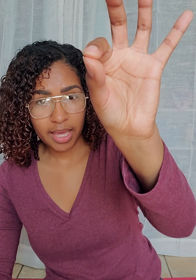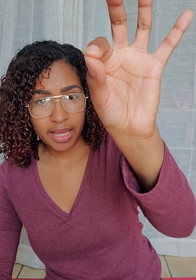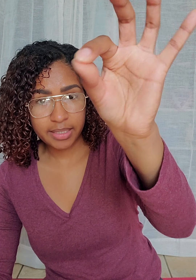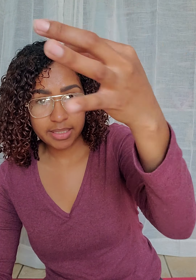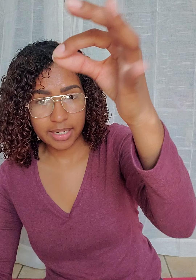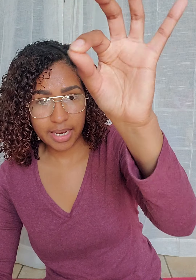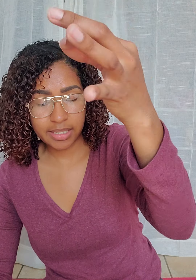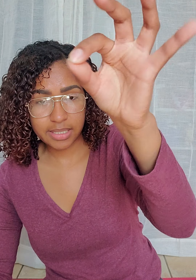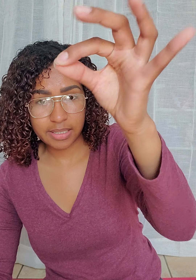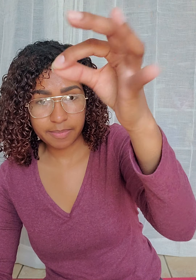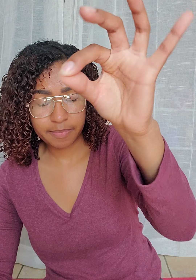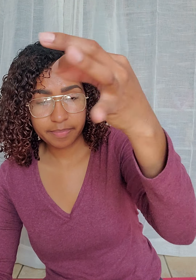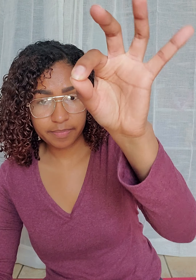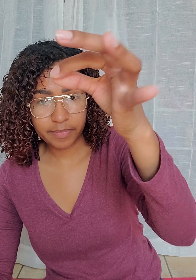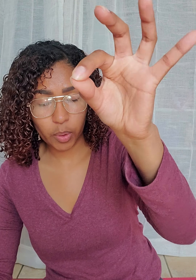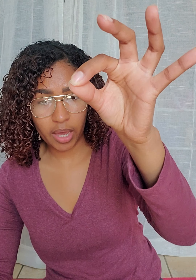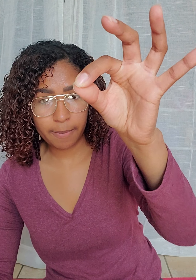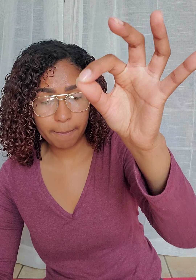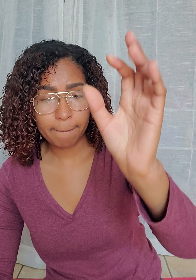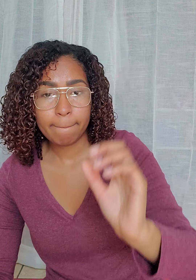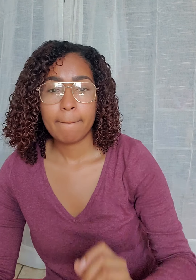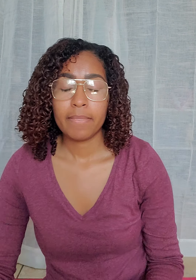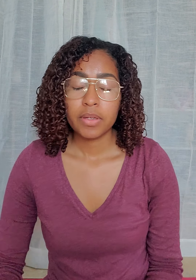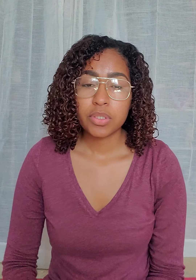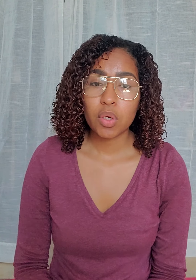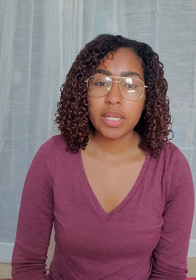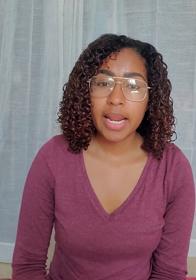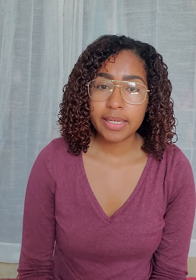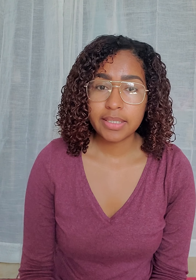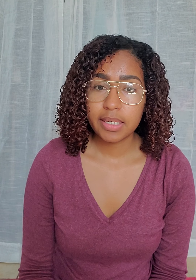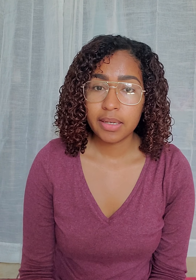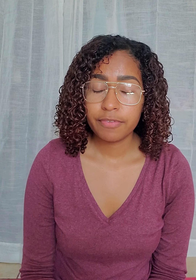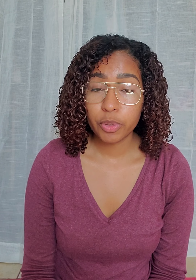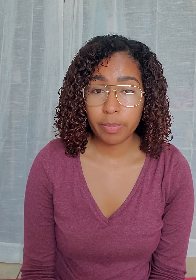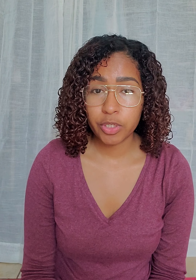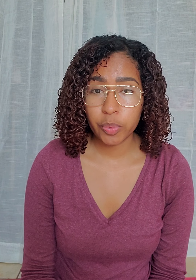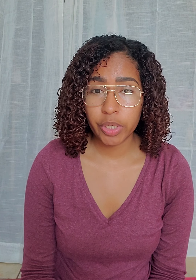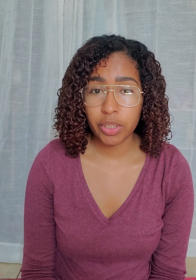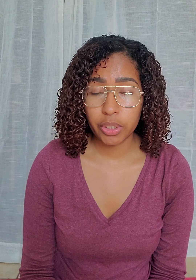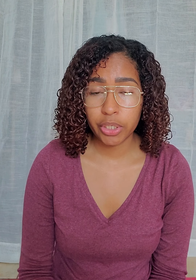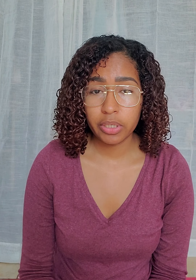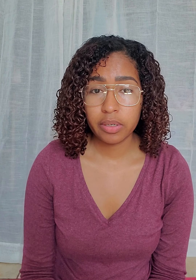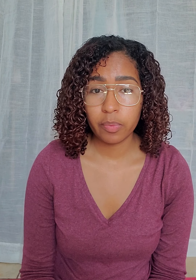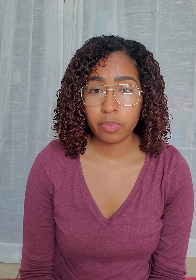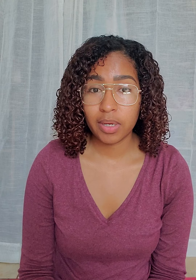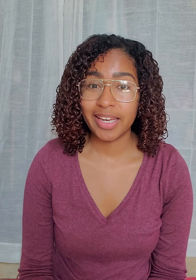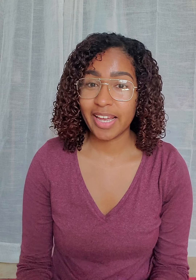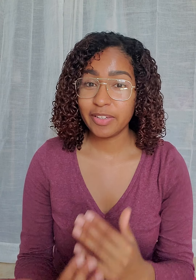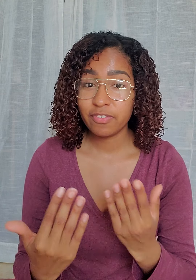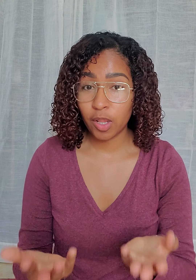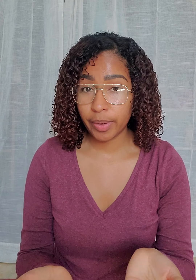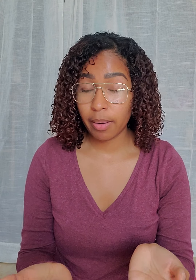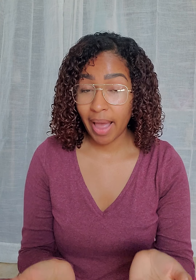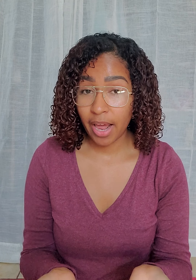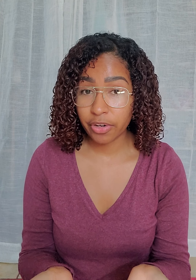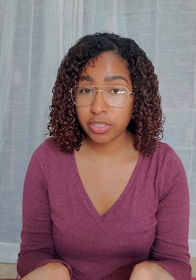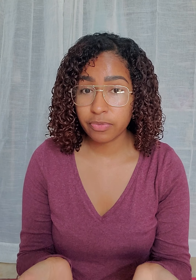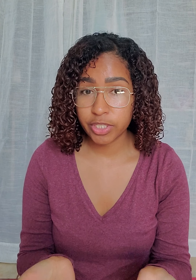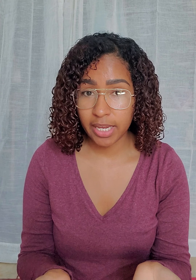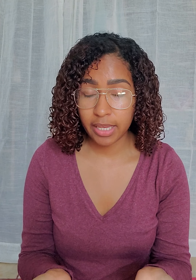and 19. Okay? So the next few numbers we're going to learn, again, following our patterns for sign language,